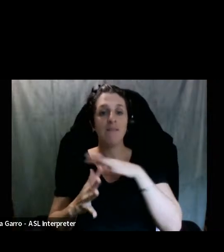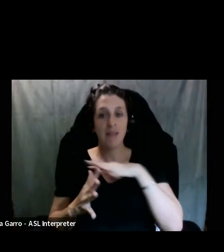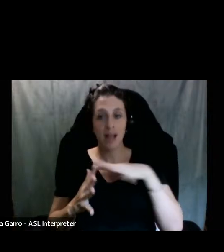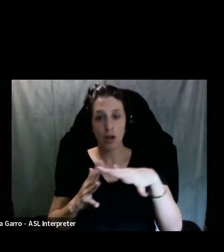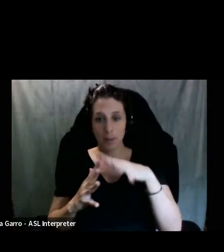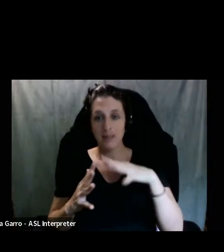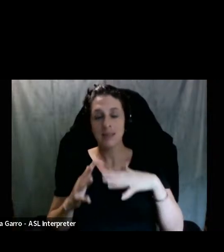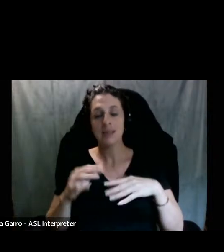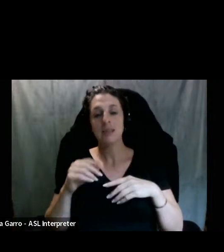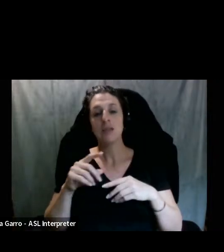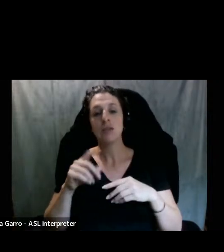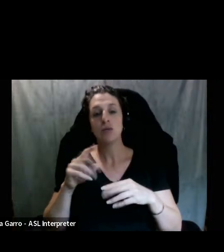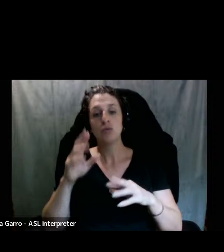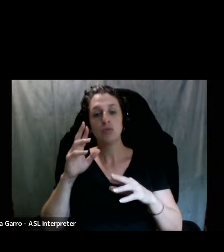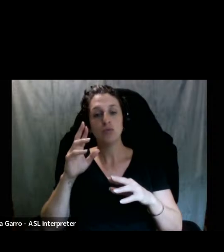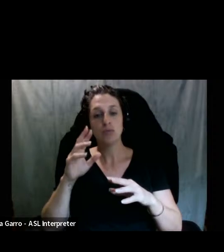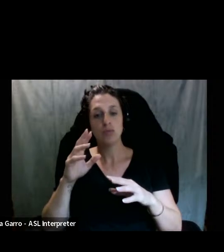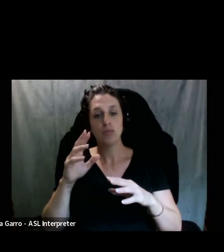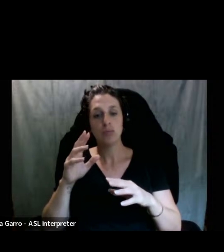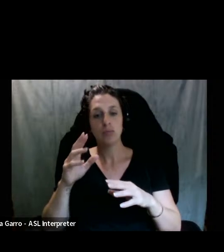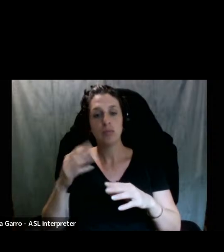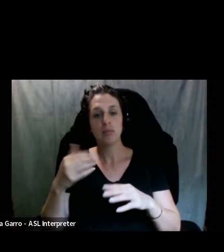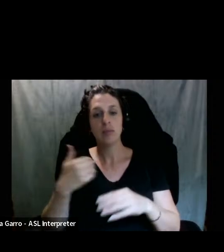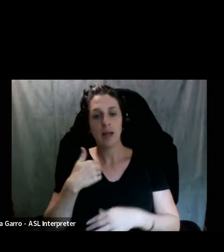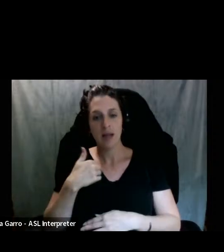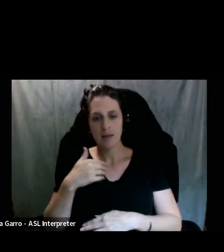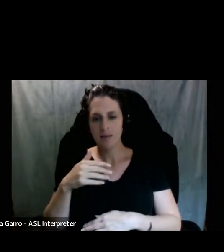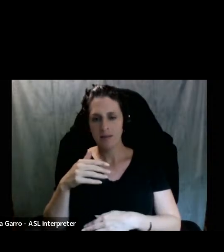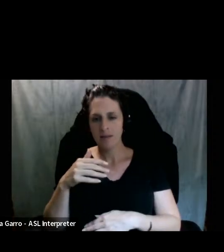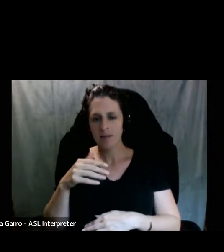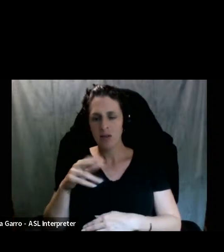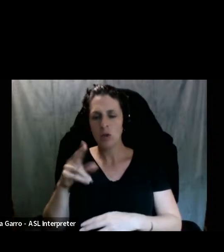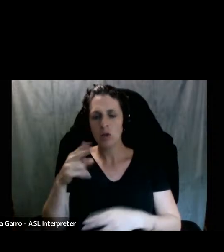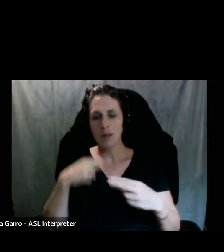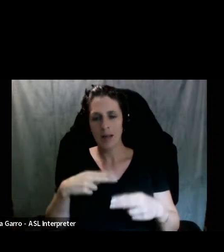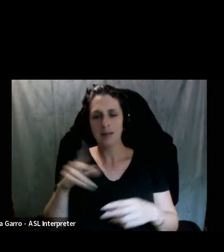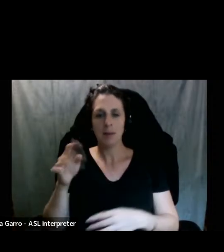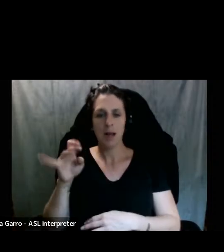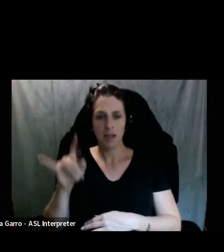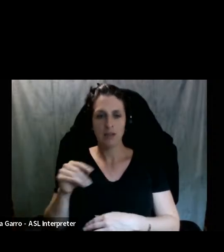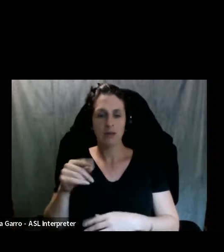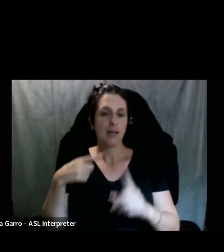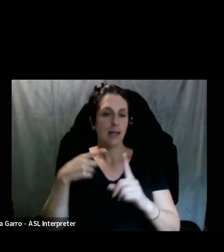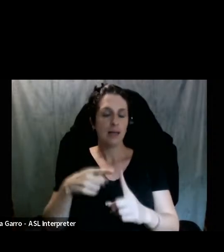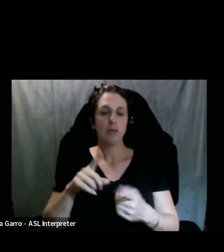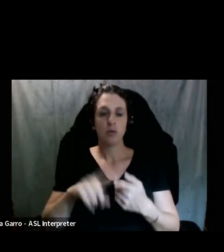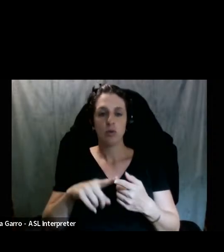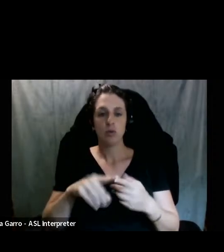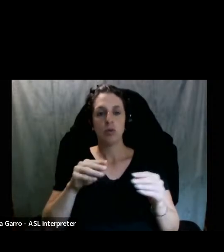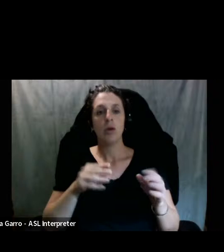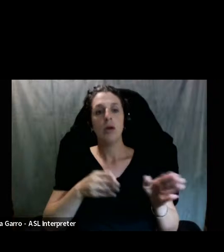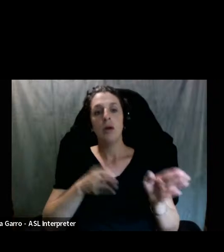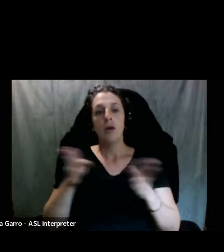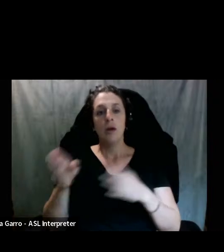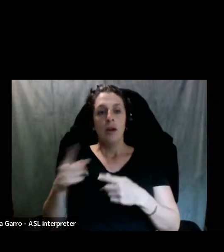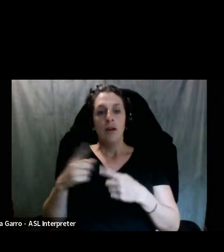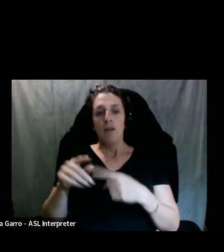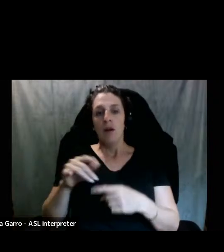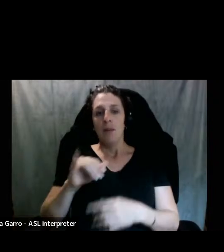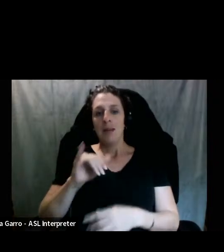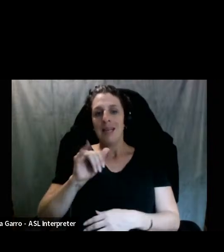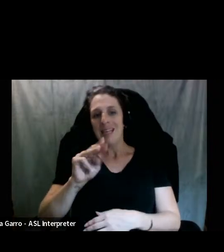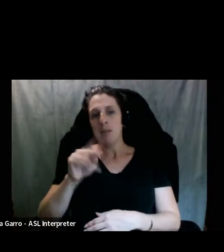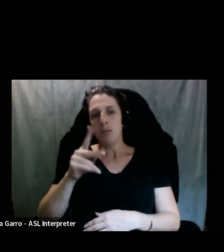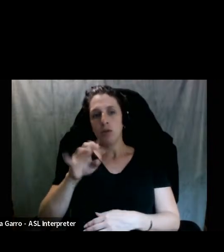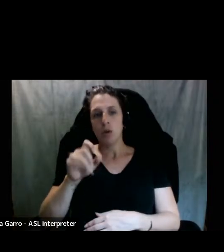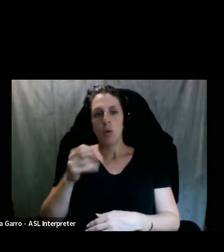and empathy. In essence, humanizing pedagogy aims to move away from impersonal or mechanical forms